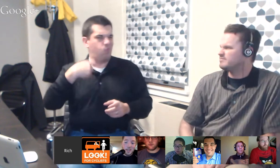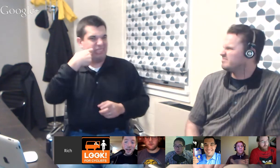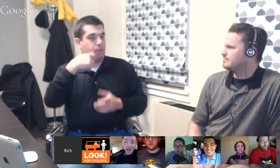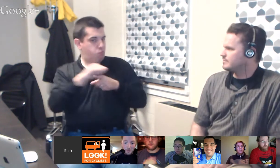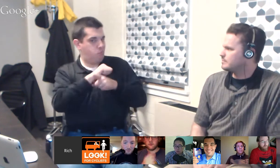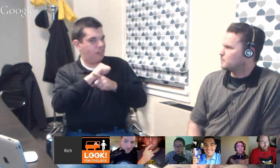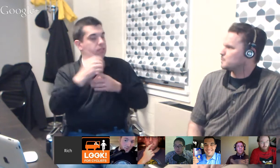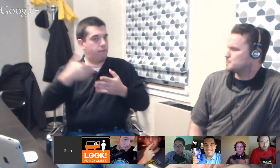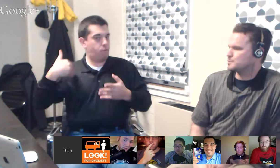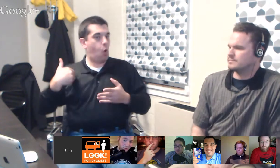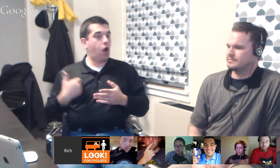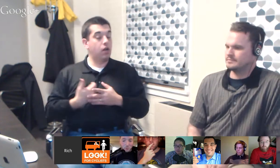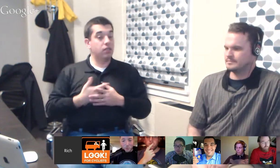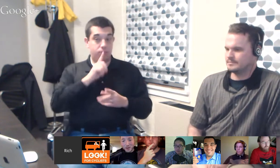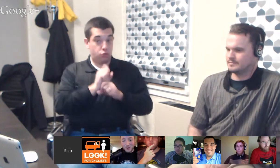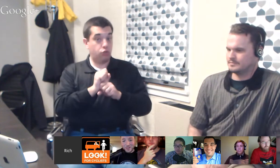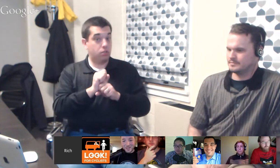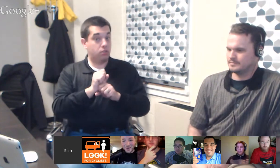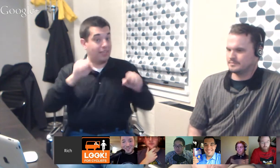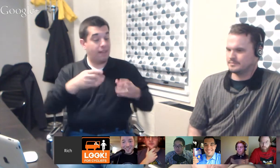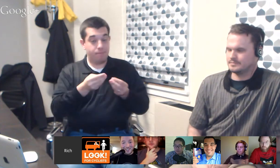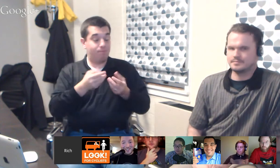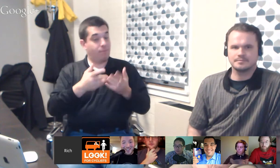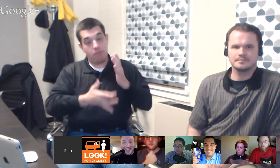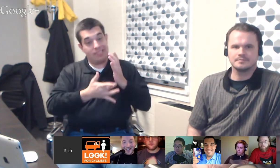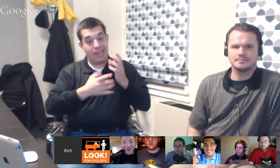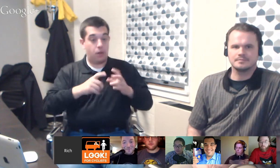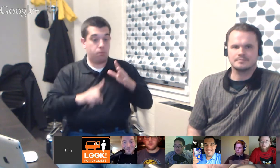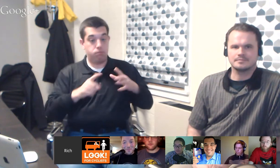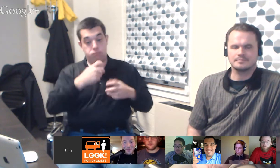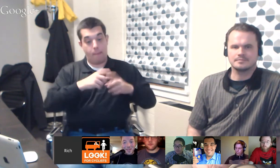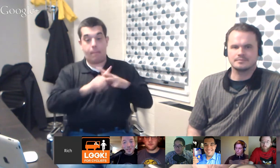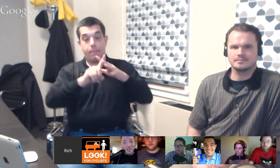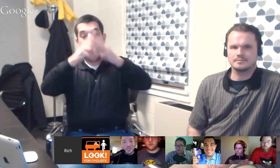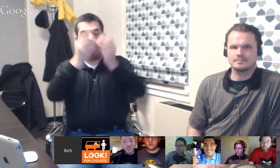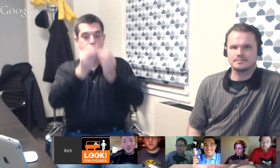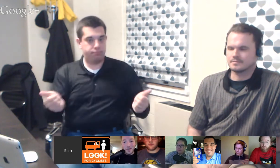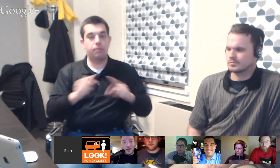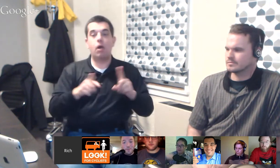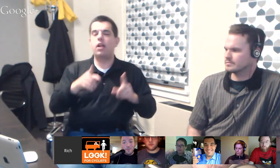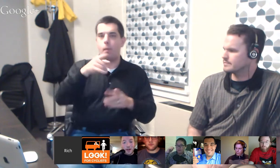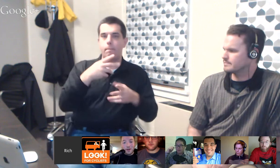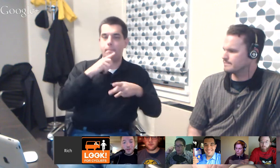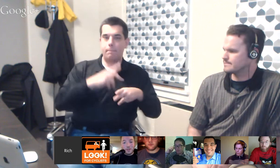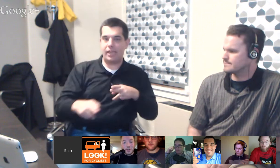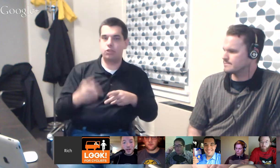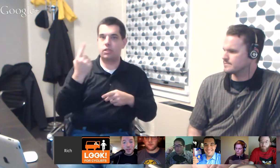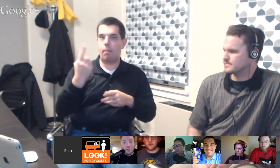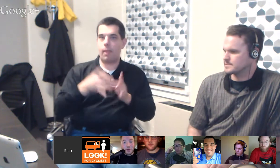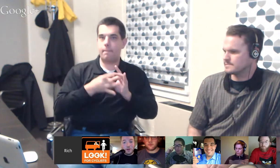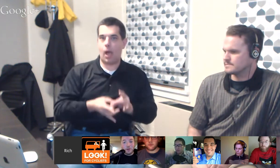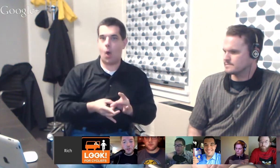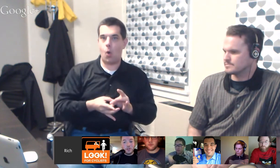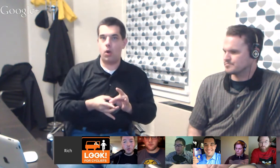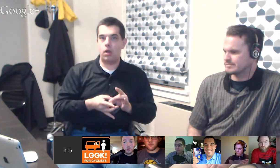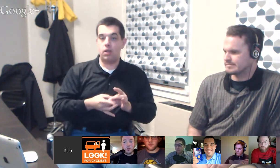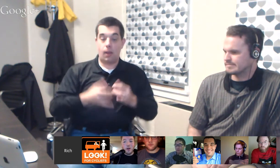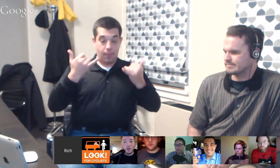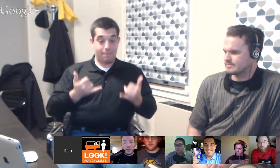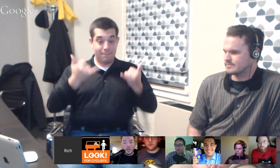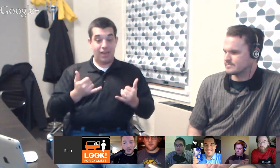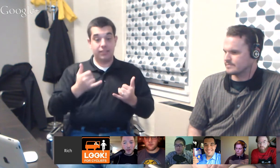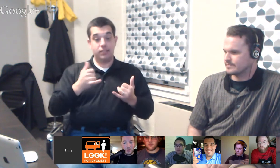this, just to make sure we could work out all the technical details. But he mentioned something about the modern